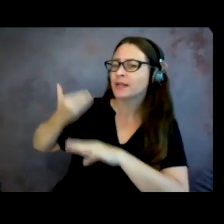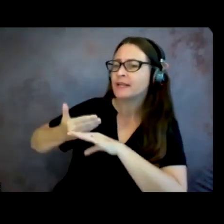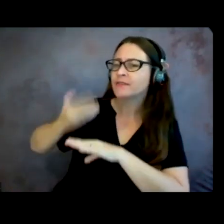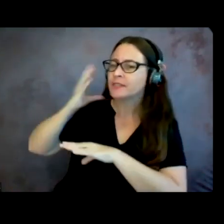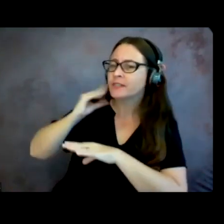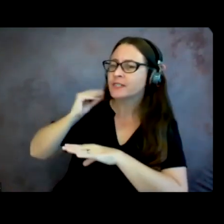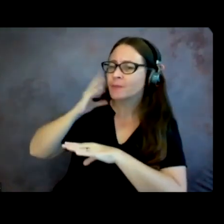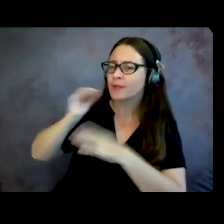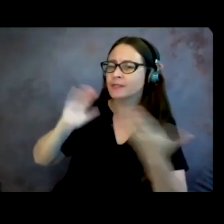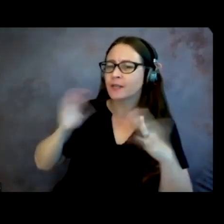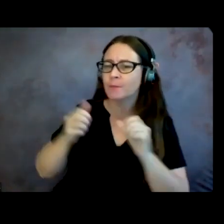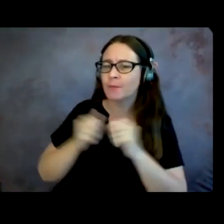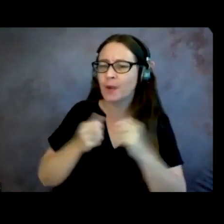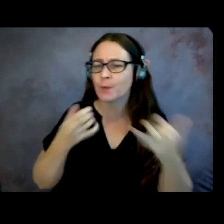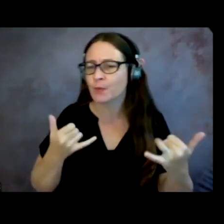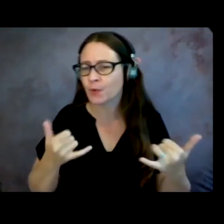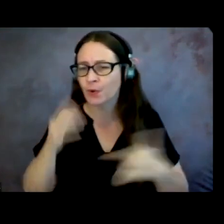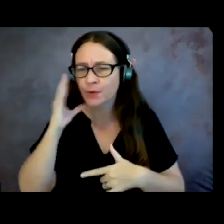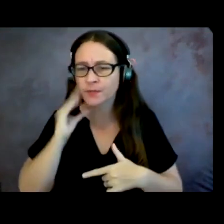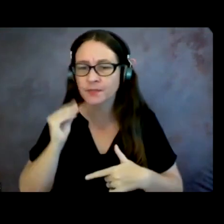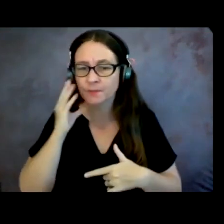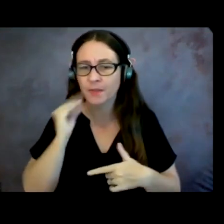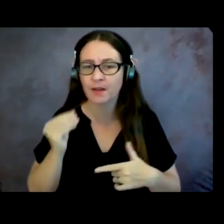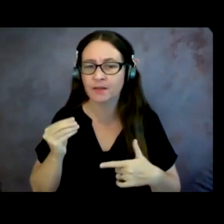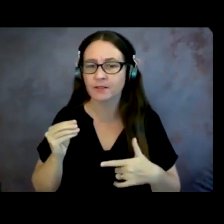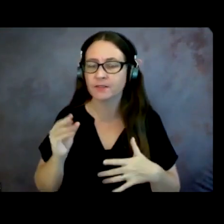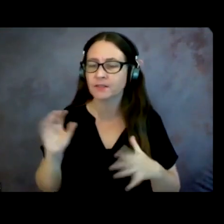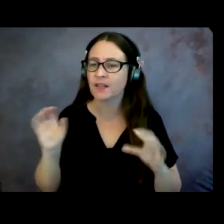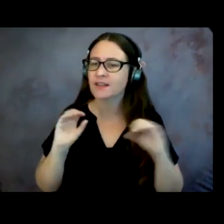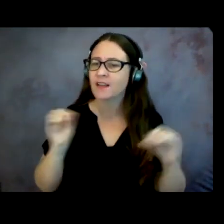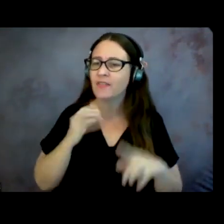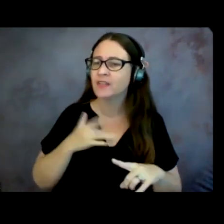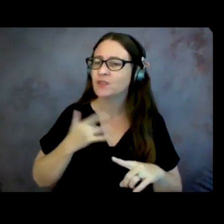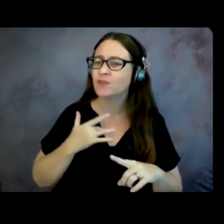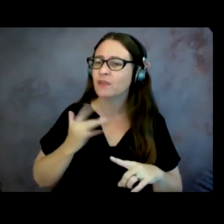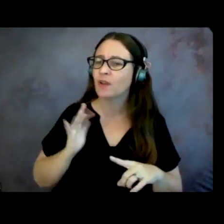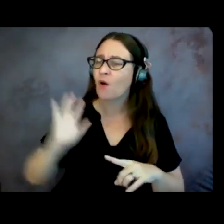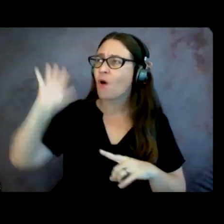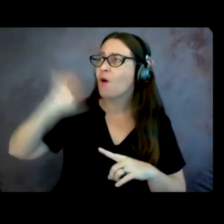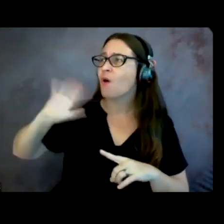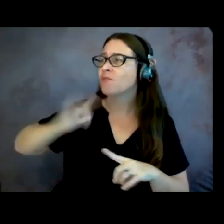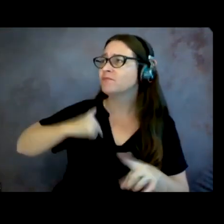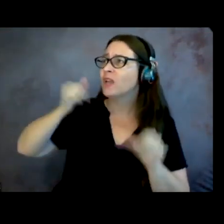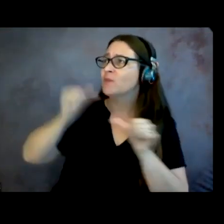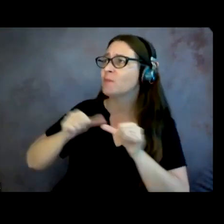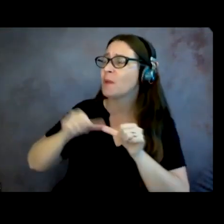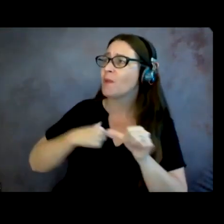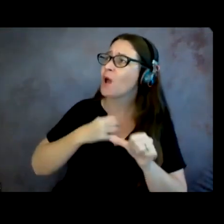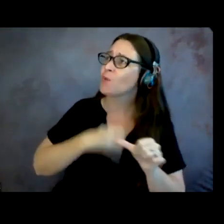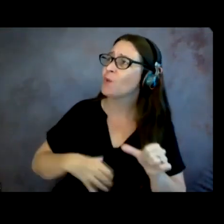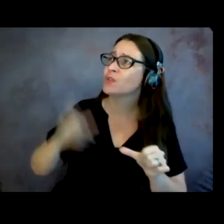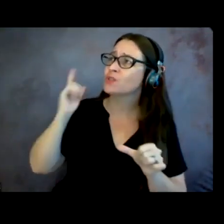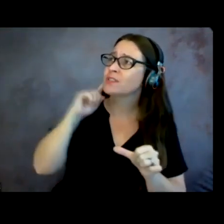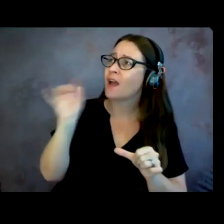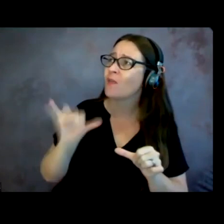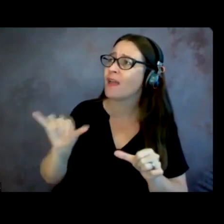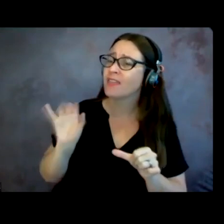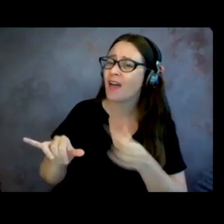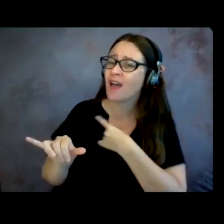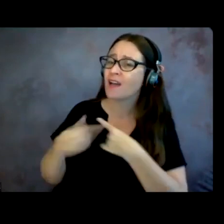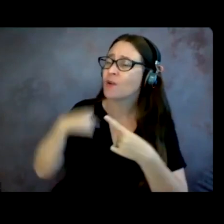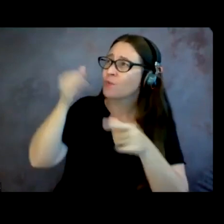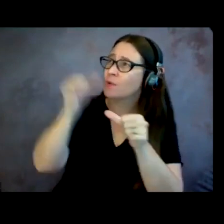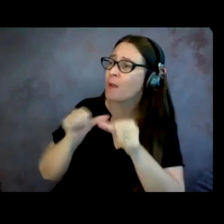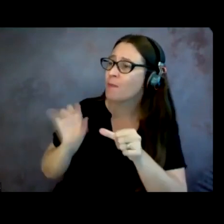have something to regret and, oh, I wish it sounded like that. I remember it that way. I didn't have